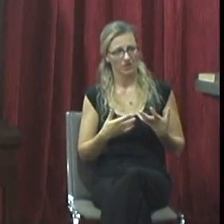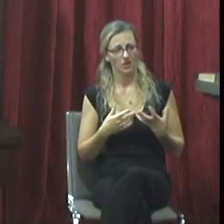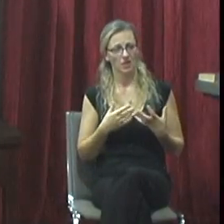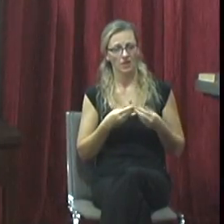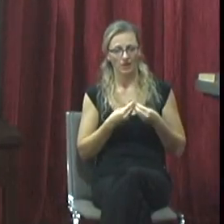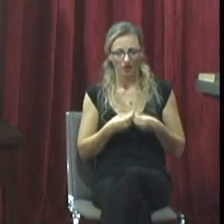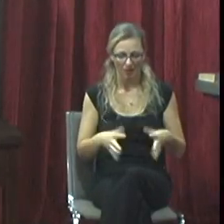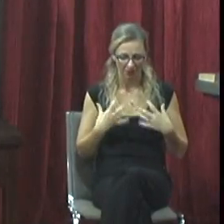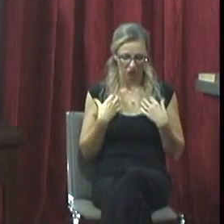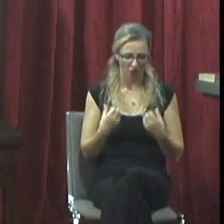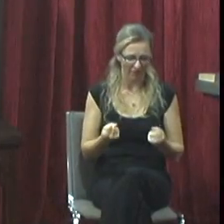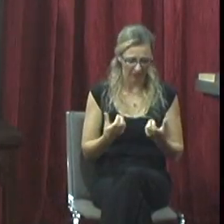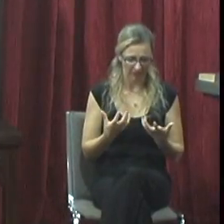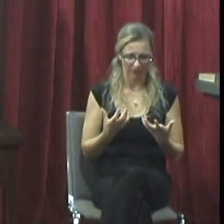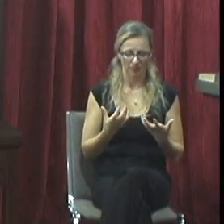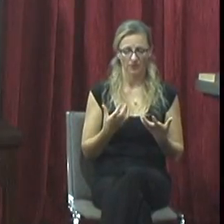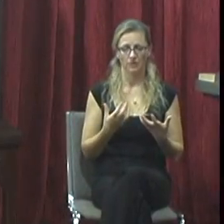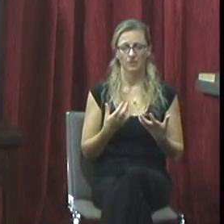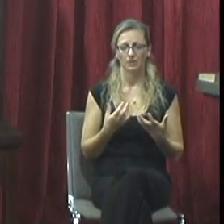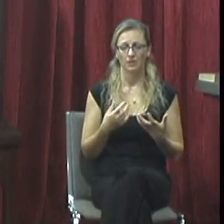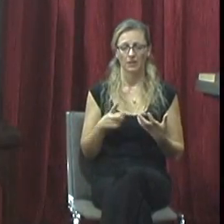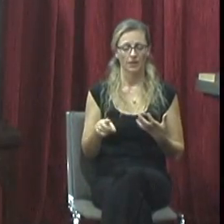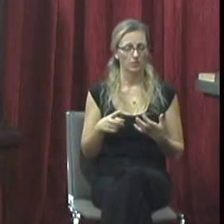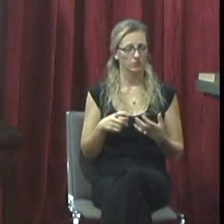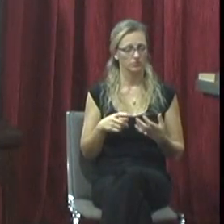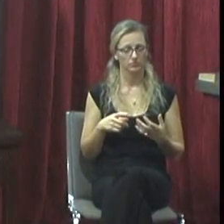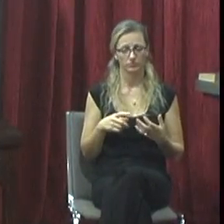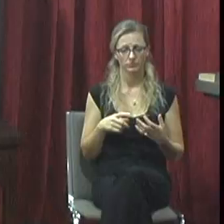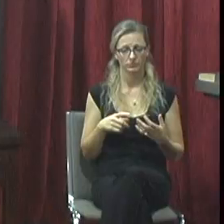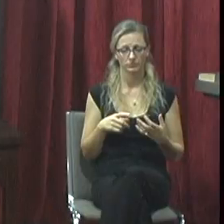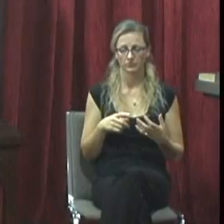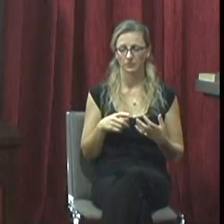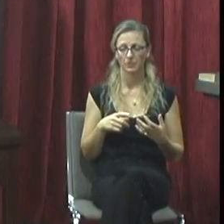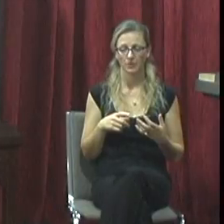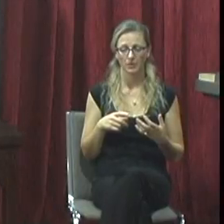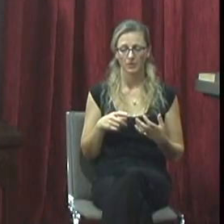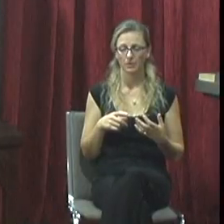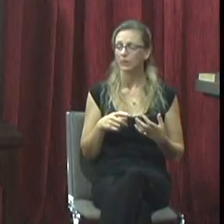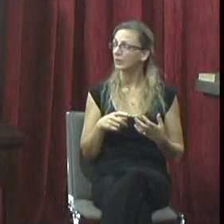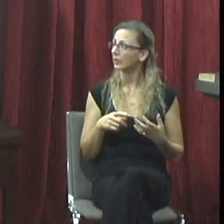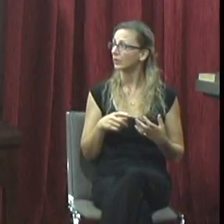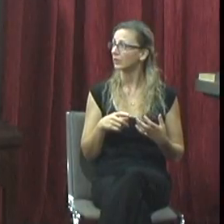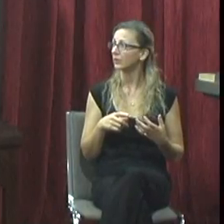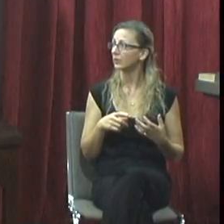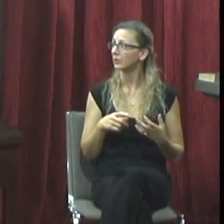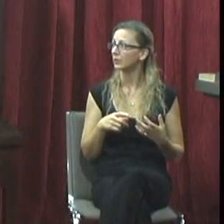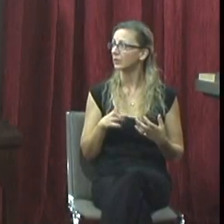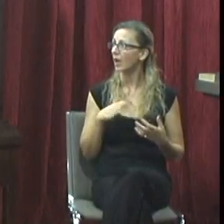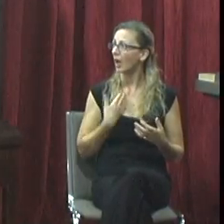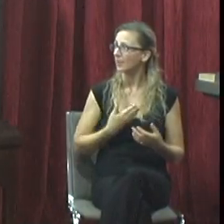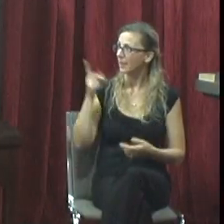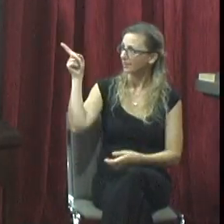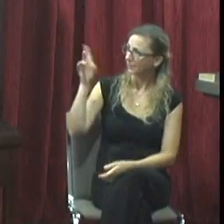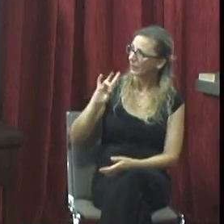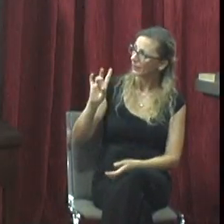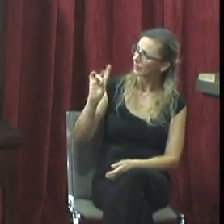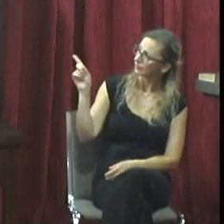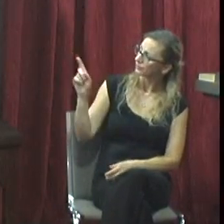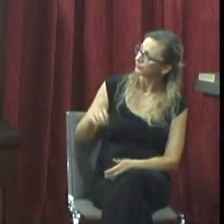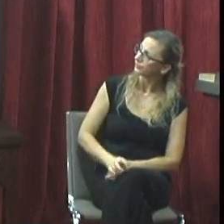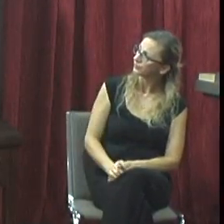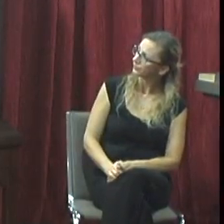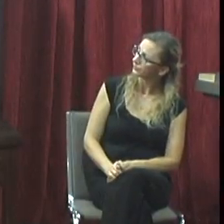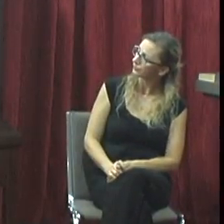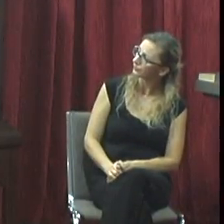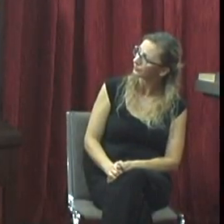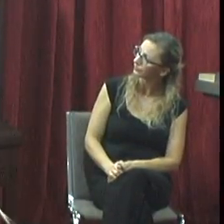they had had when they had finished with Jericho. They were like, we're going to take this land. God's with us. Verse 7, Joshua begins to